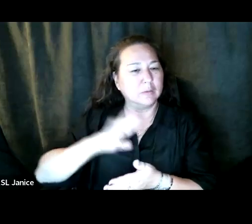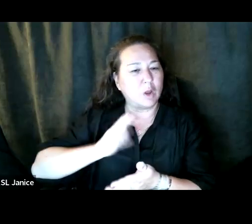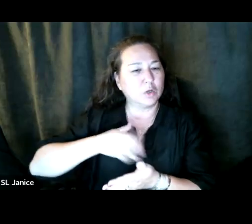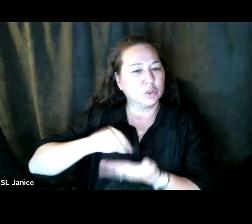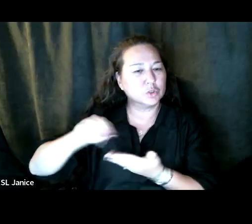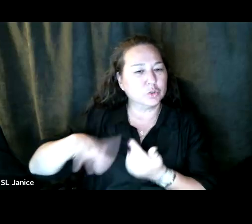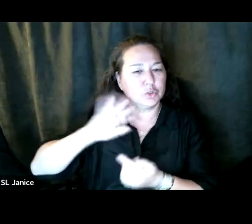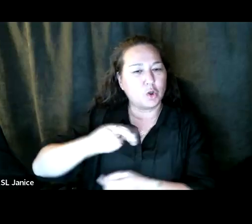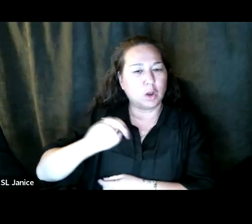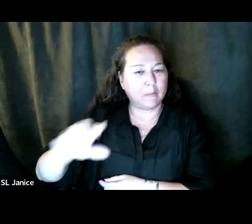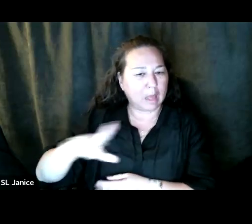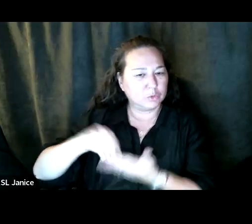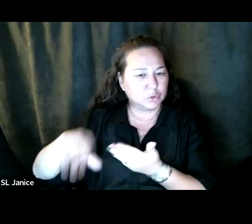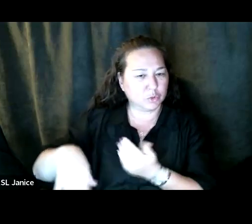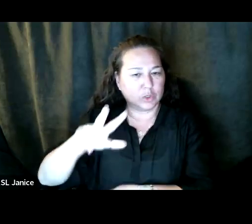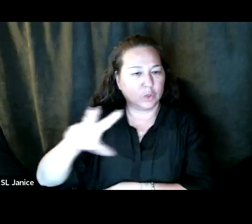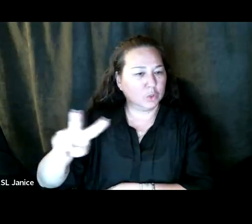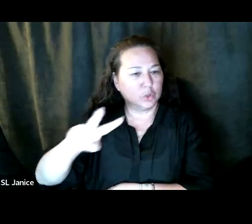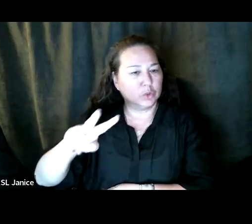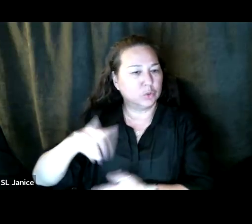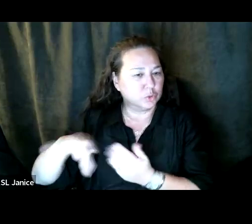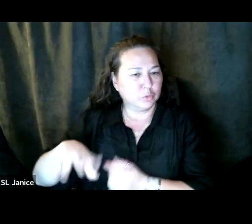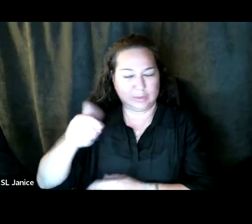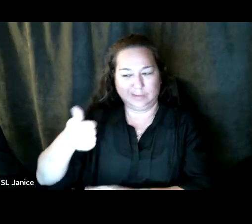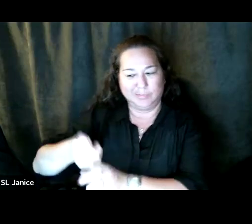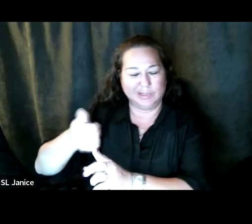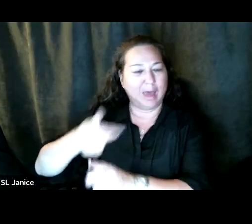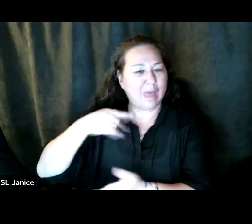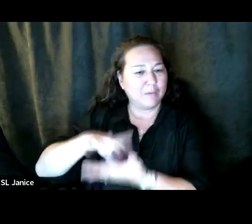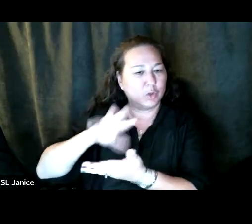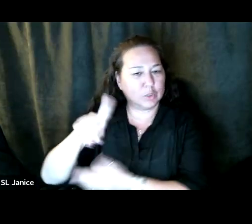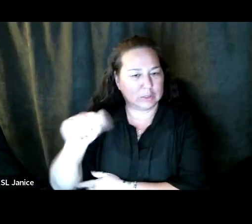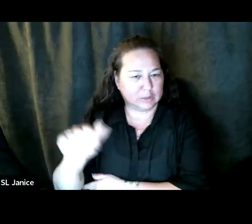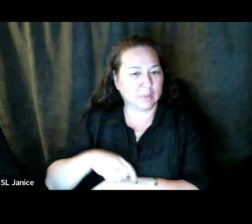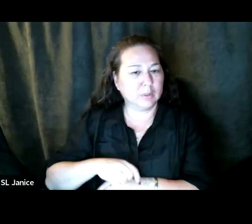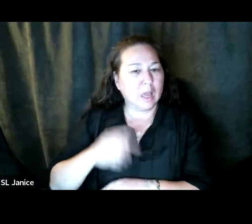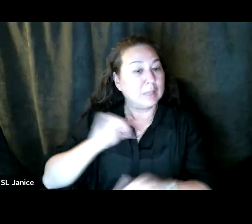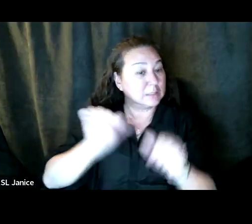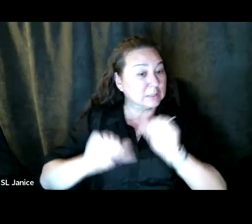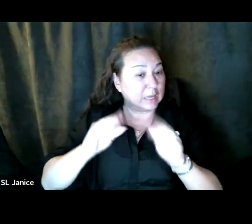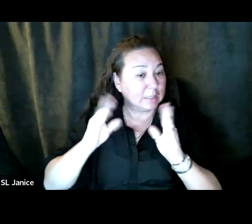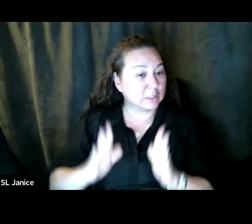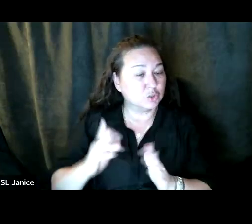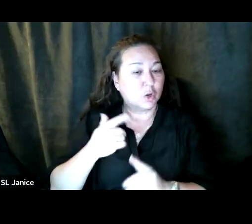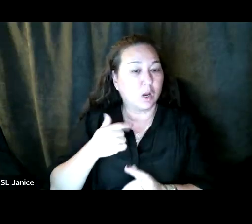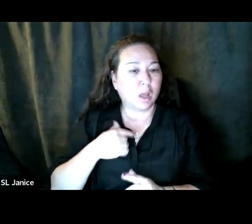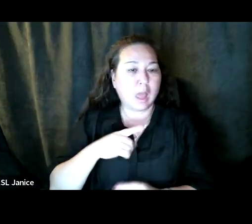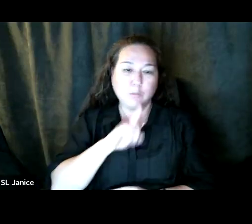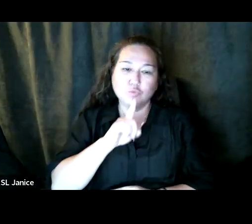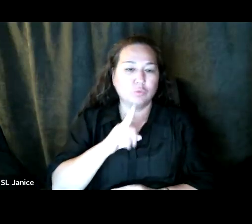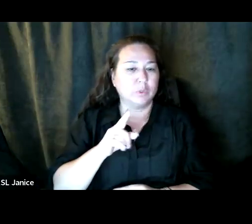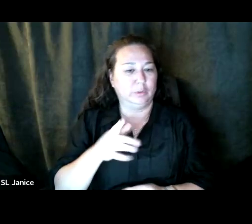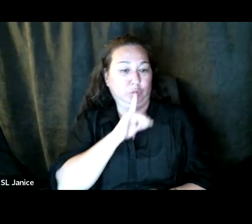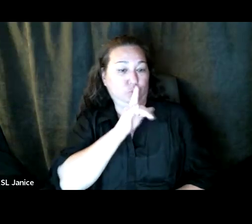the world around them, ask questions, and think creatively. As I truly believe that all students can think and learn, science is a